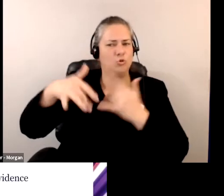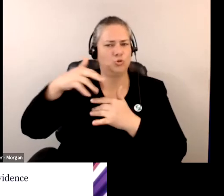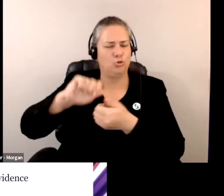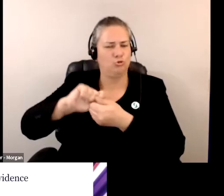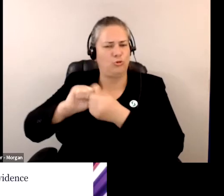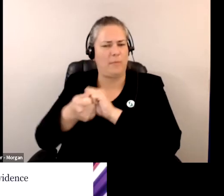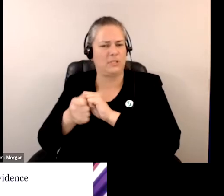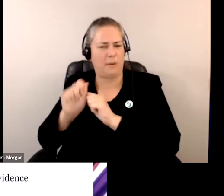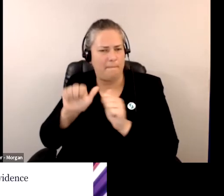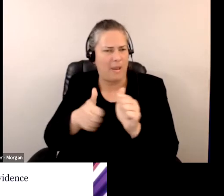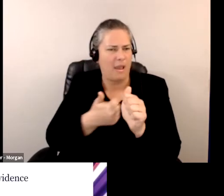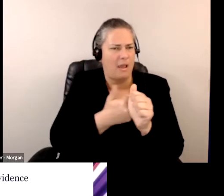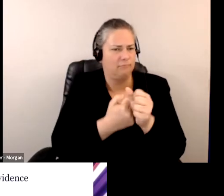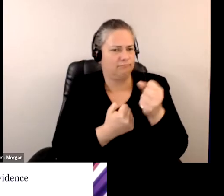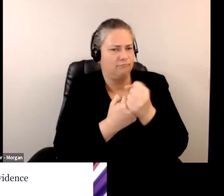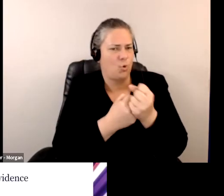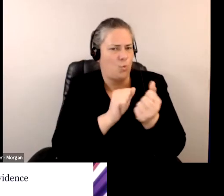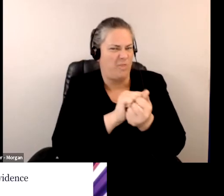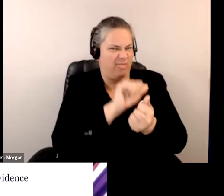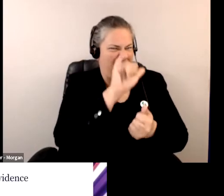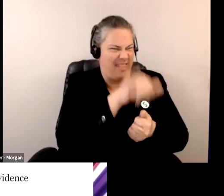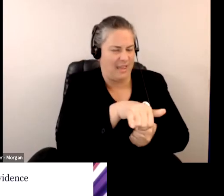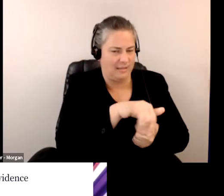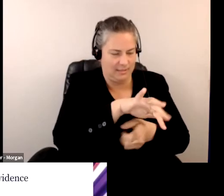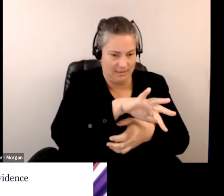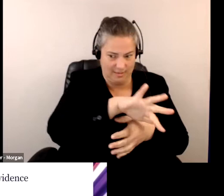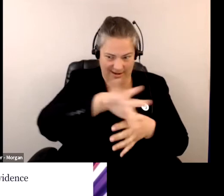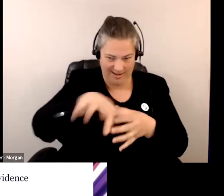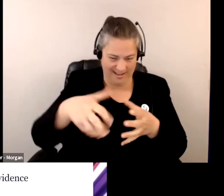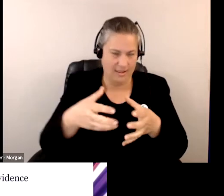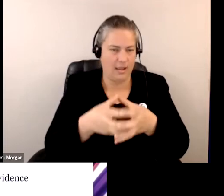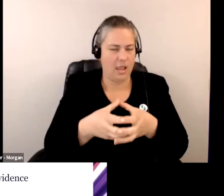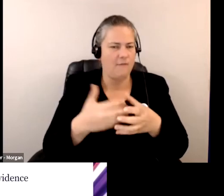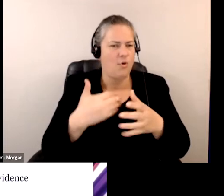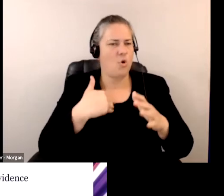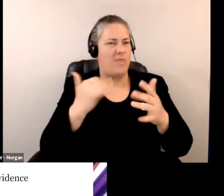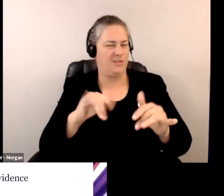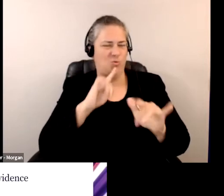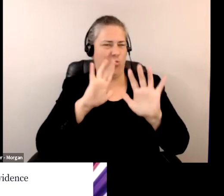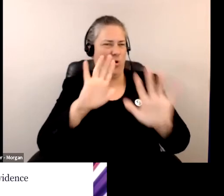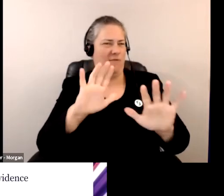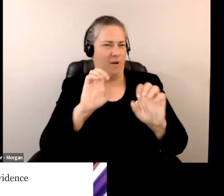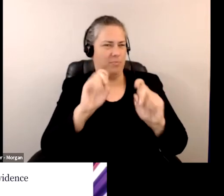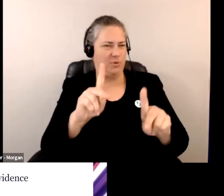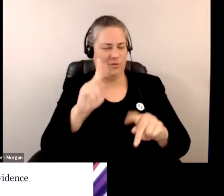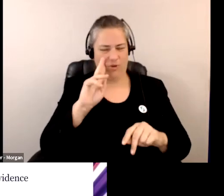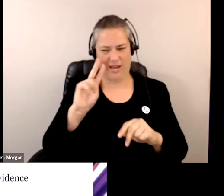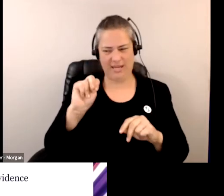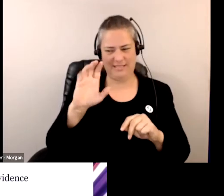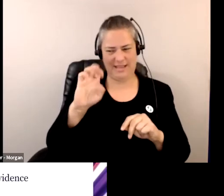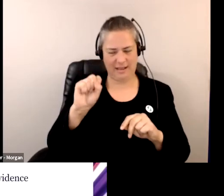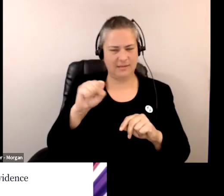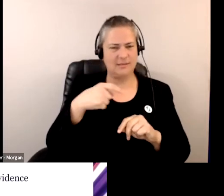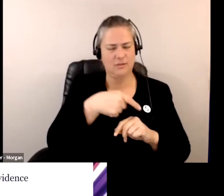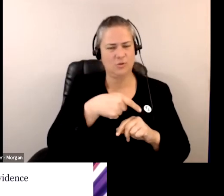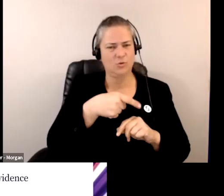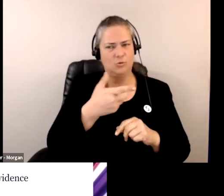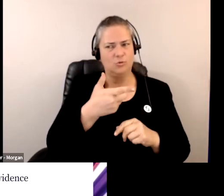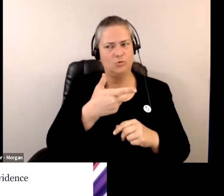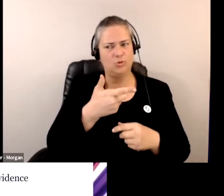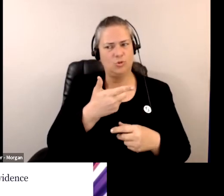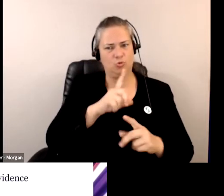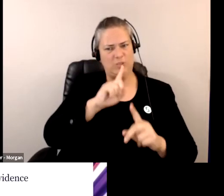Evidence Act are making it a wonderful opportunity for NCES to respond and step up to